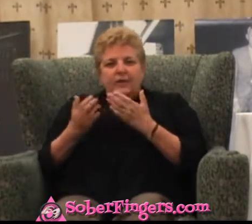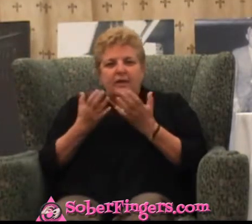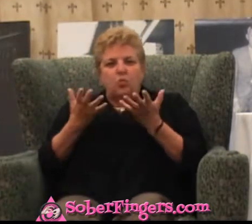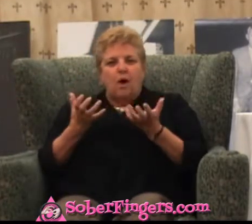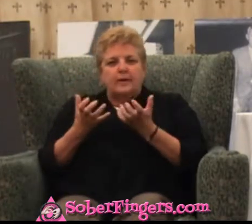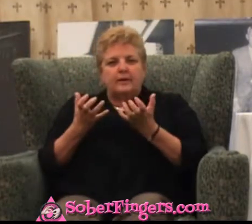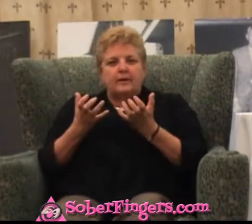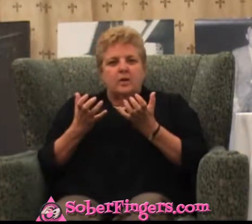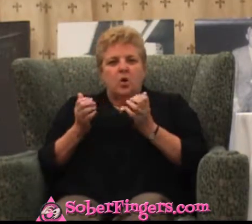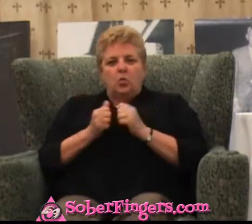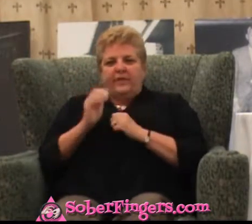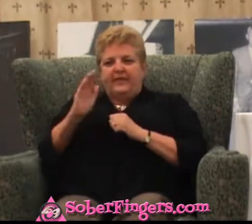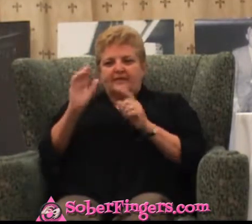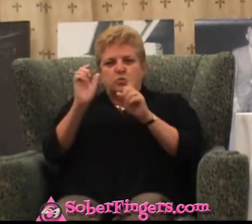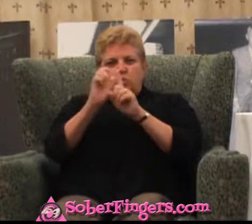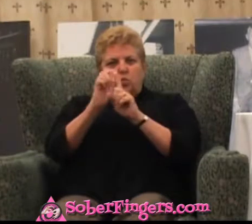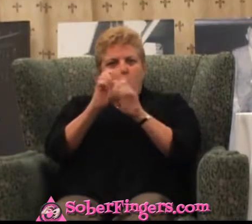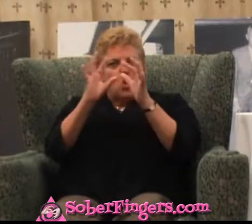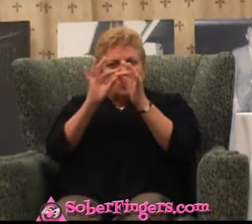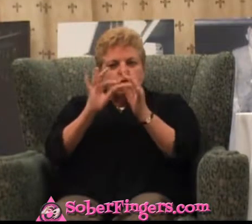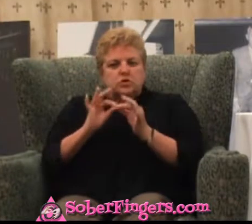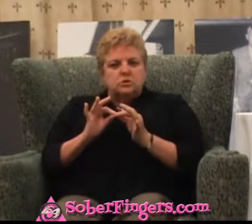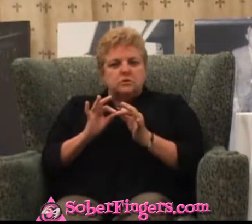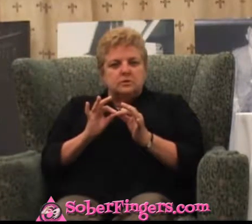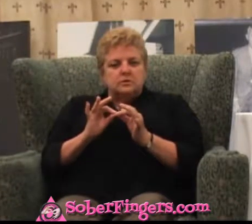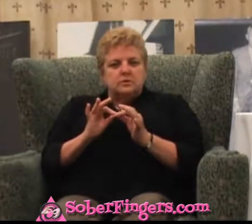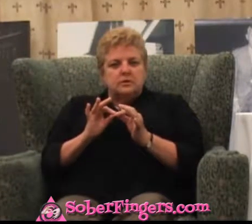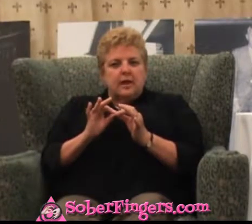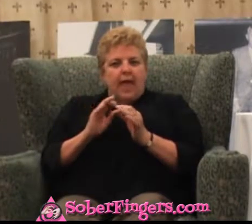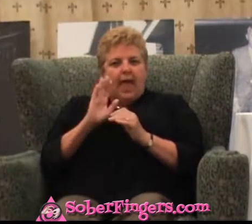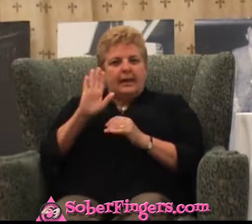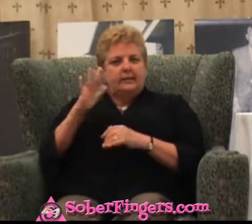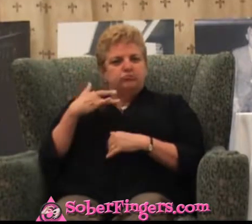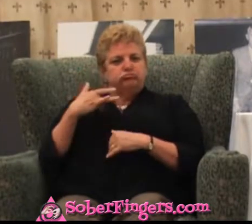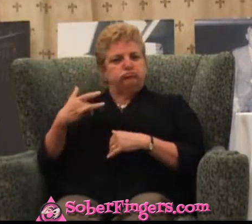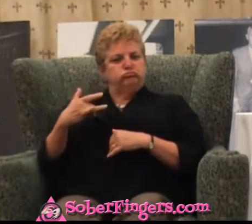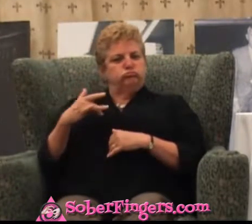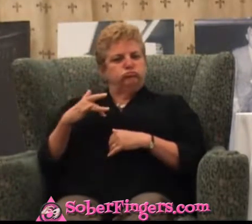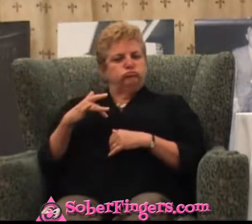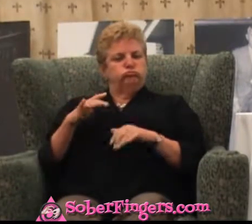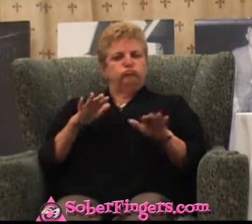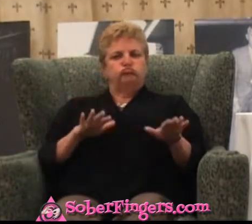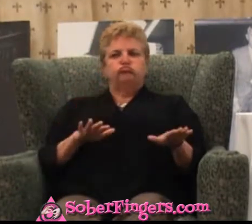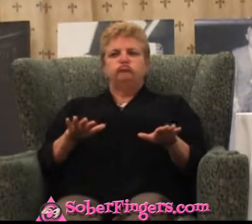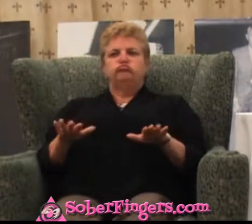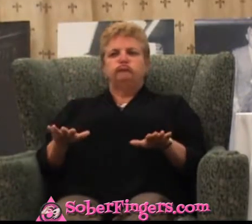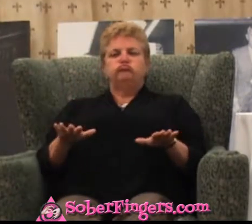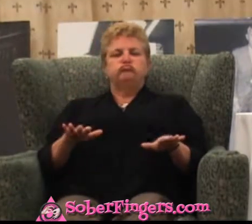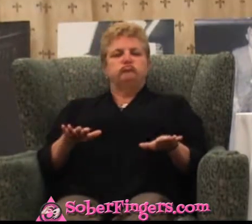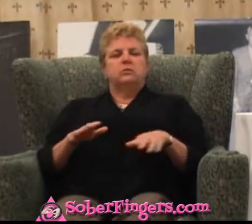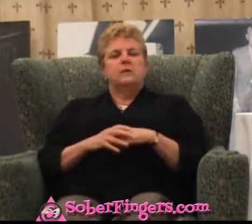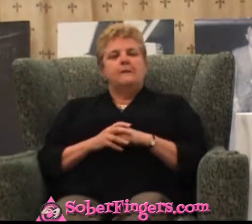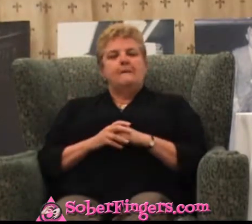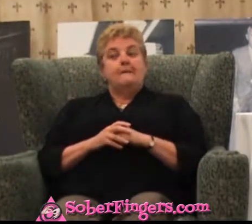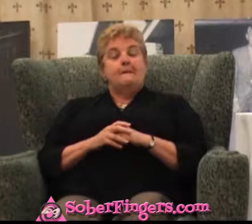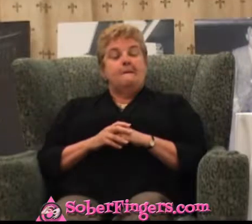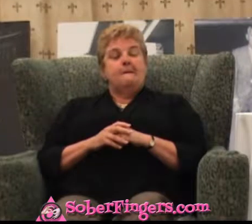his words and his presence. And I thought, maybe I could do that.